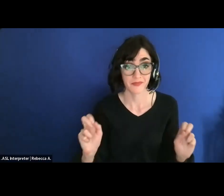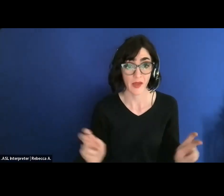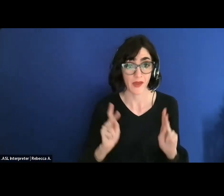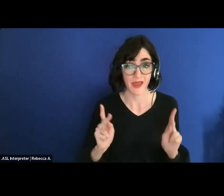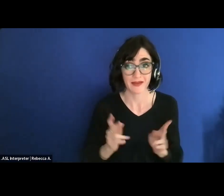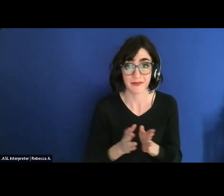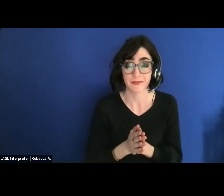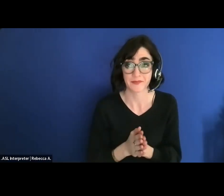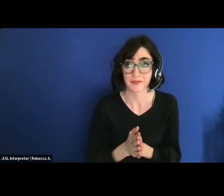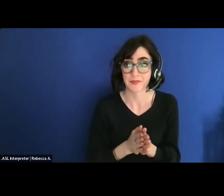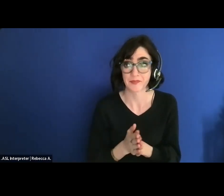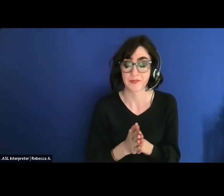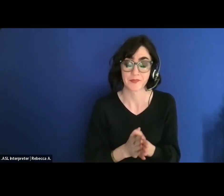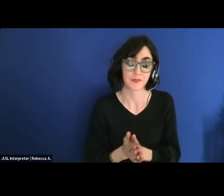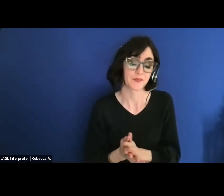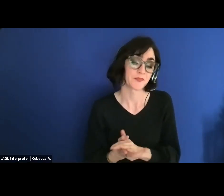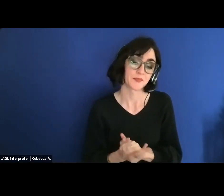Great.